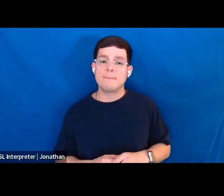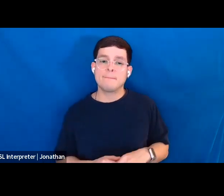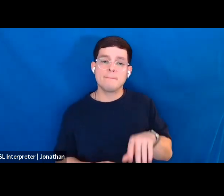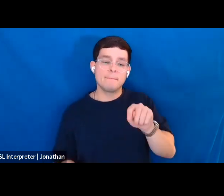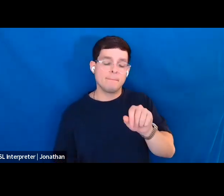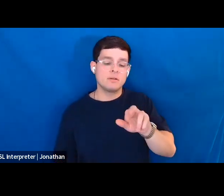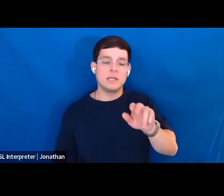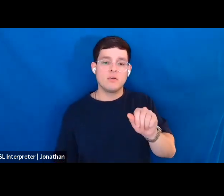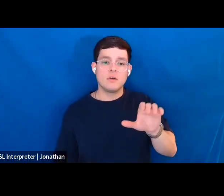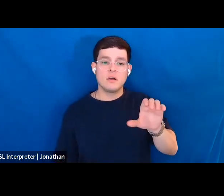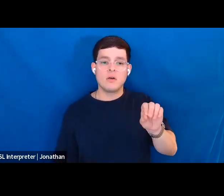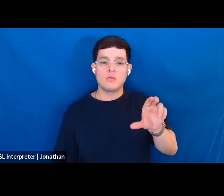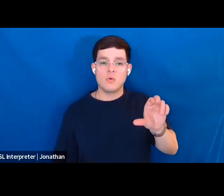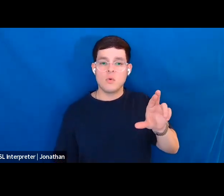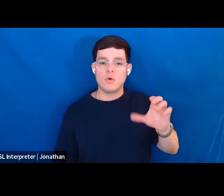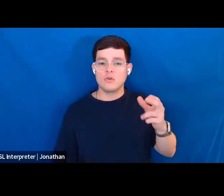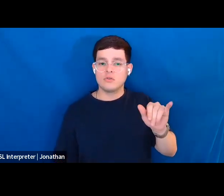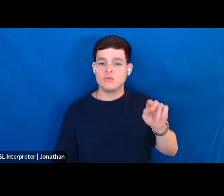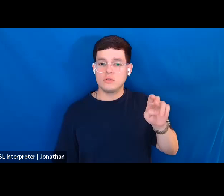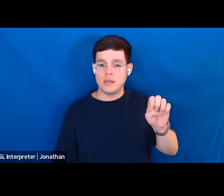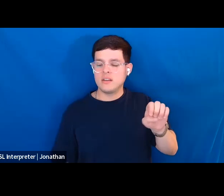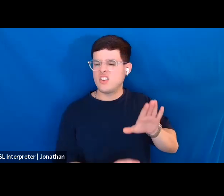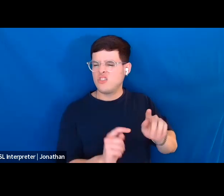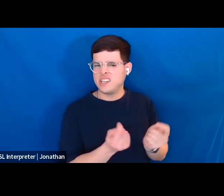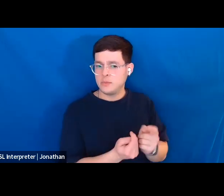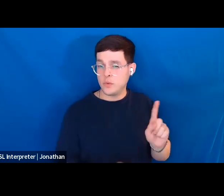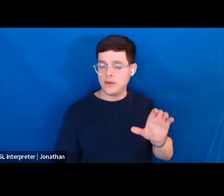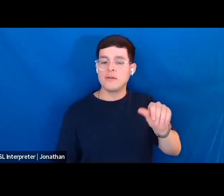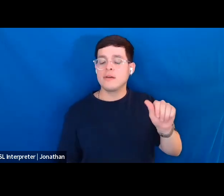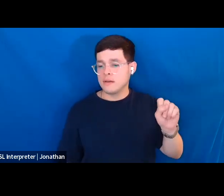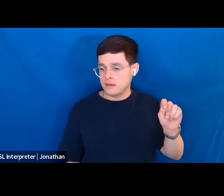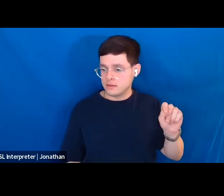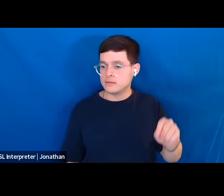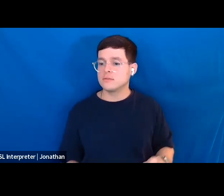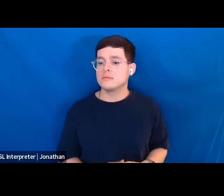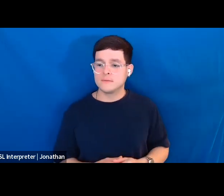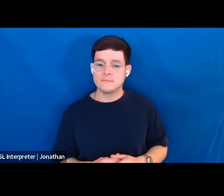Tara Corchain and her team at CAST,